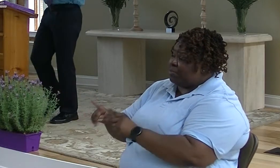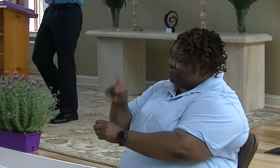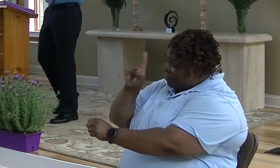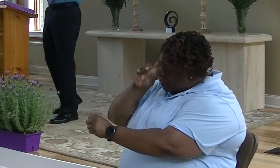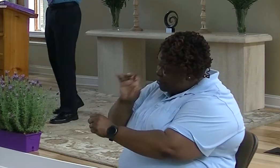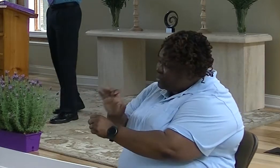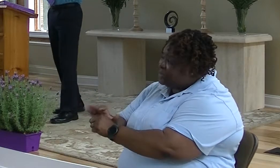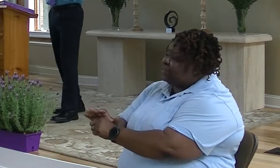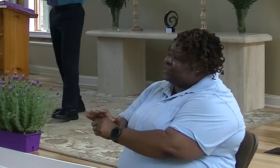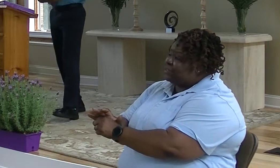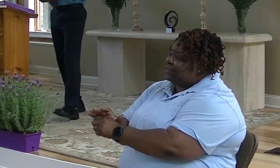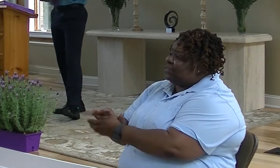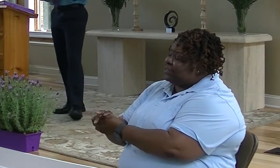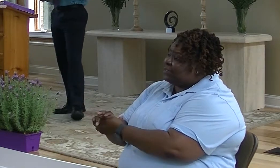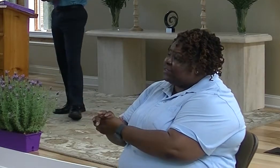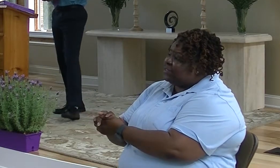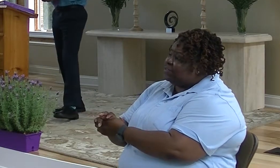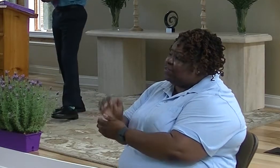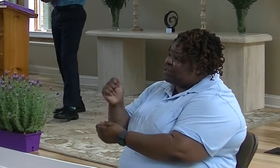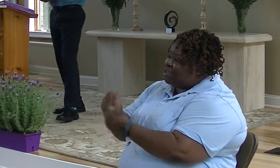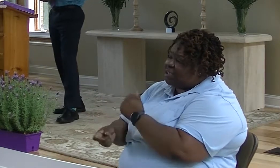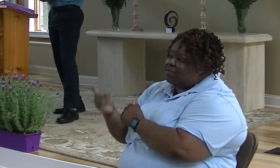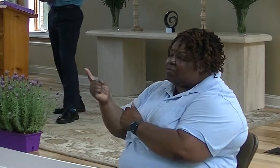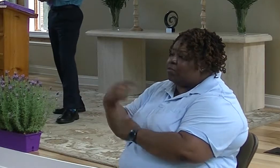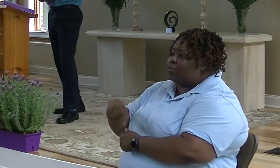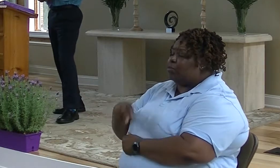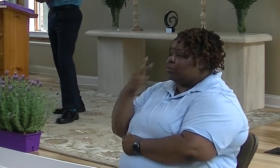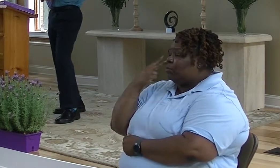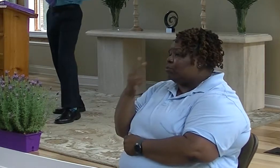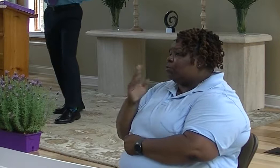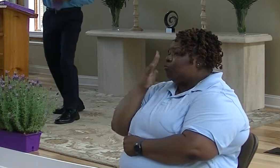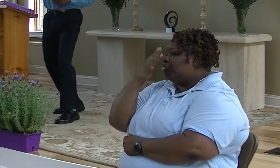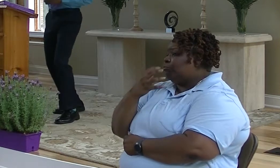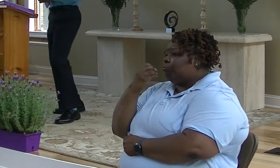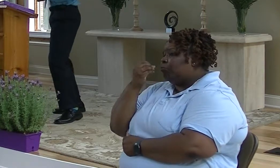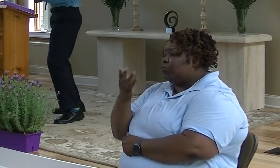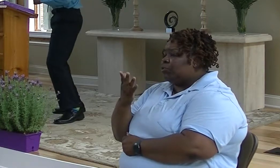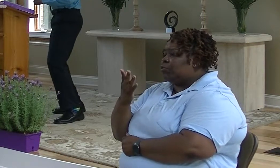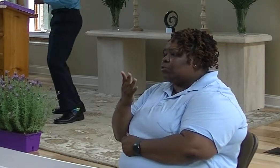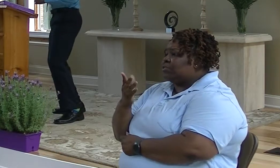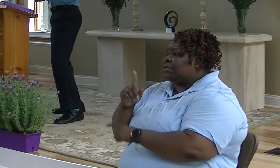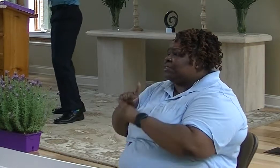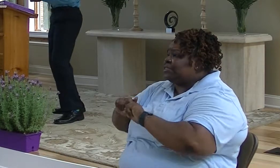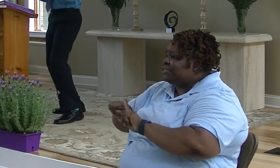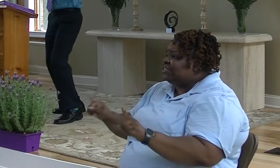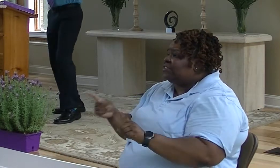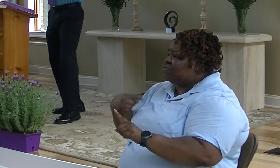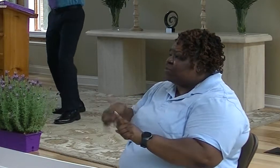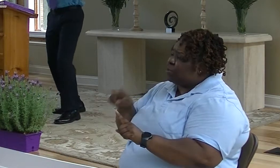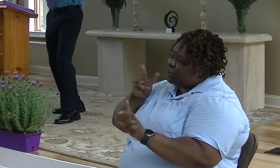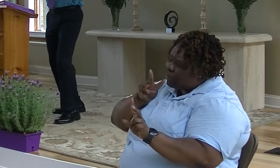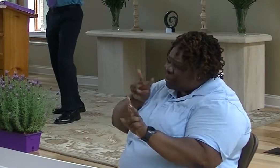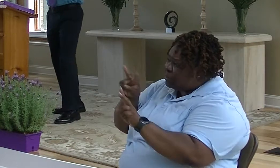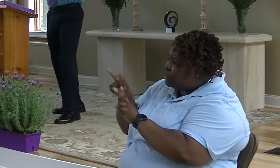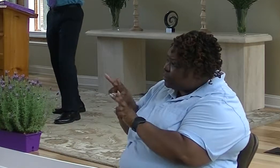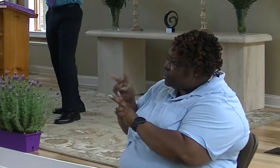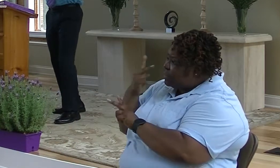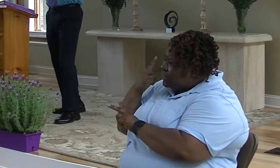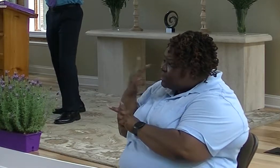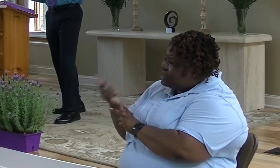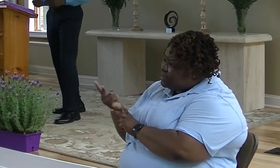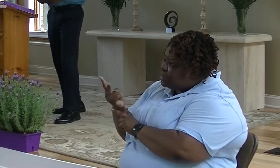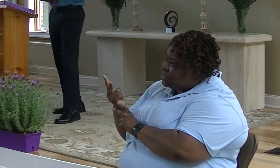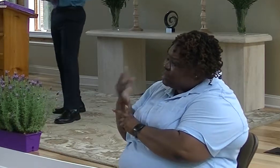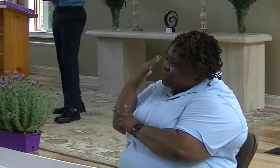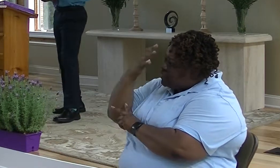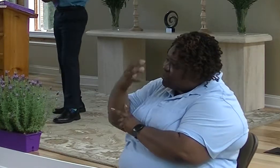on. That everywhere we look, there is beauty. That the diversity upon which we gaze is the very beauty